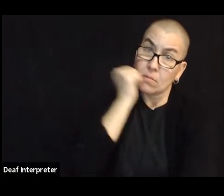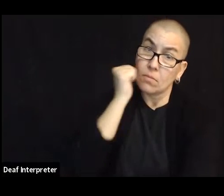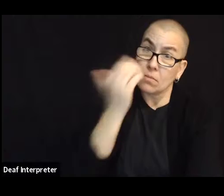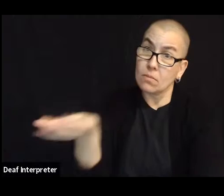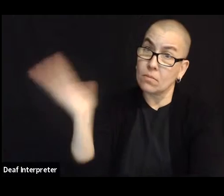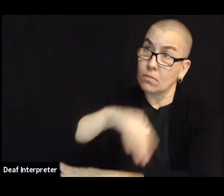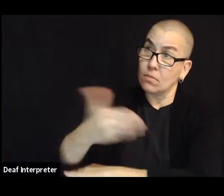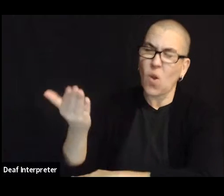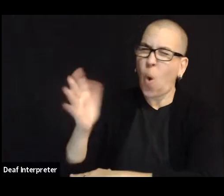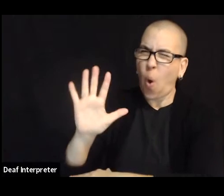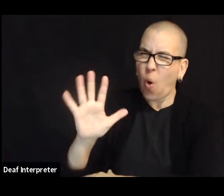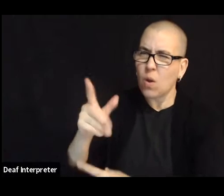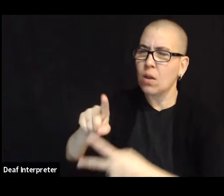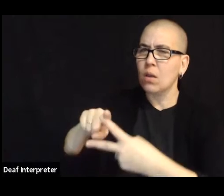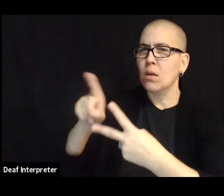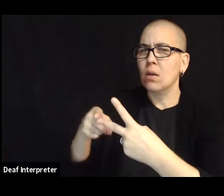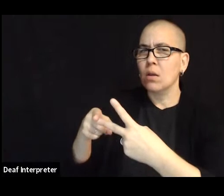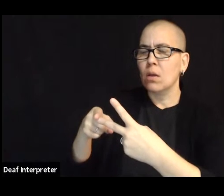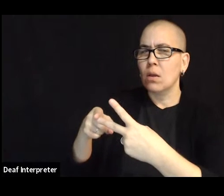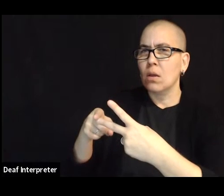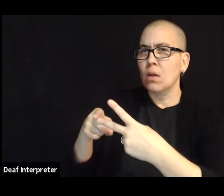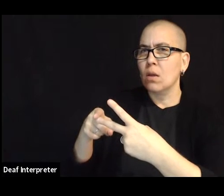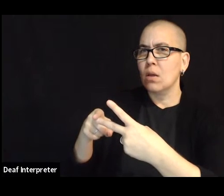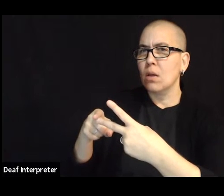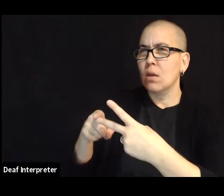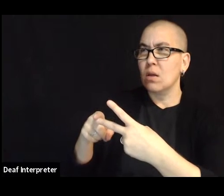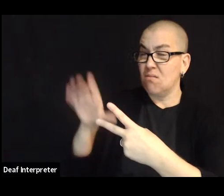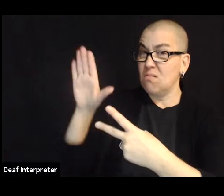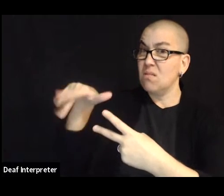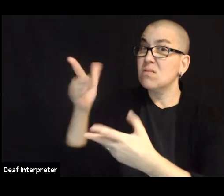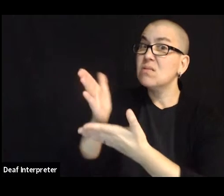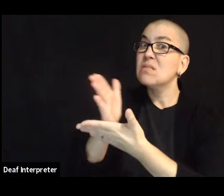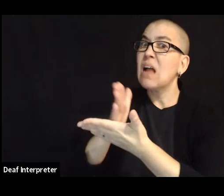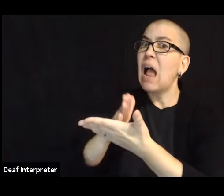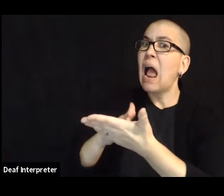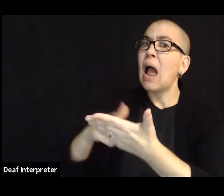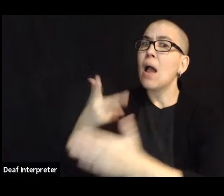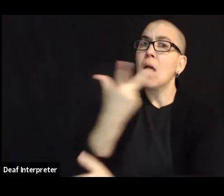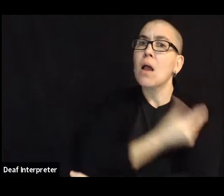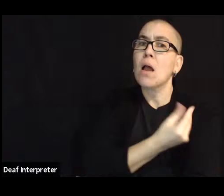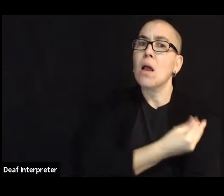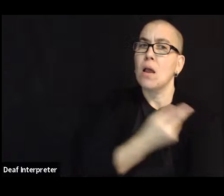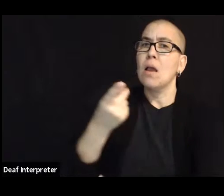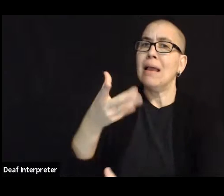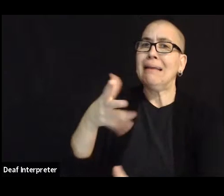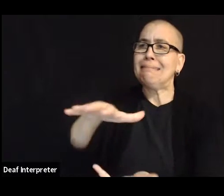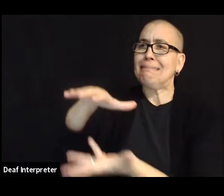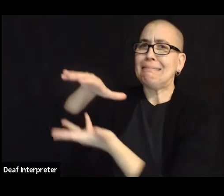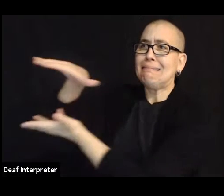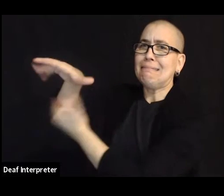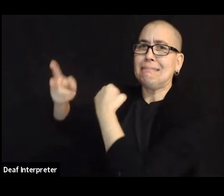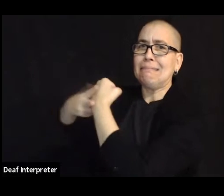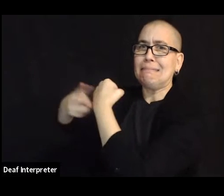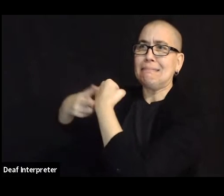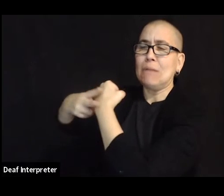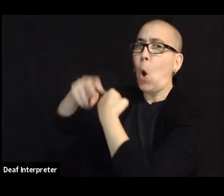that's being held back for any reason when you get it? Are you getting it into people's arms as quickly as you can?